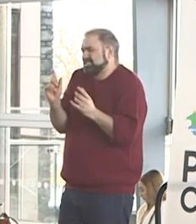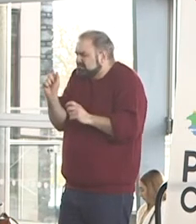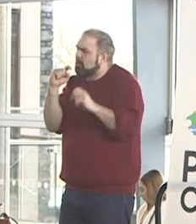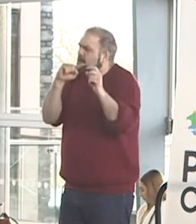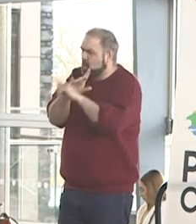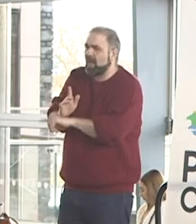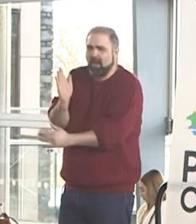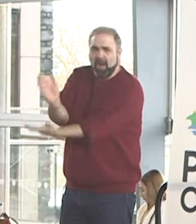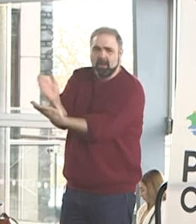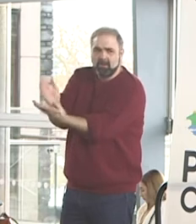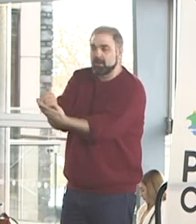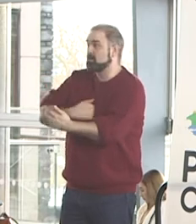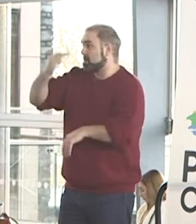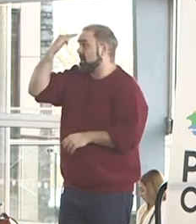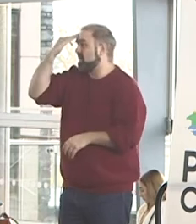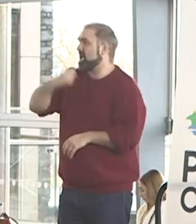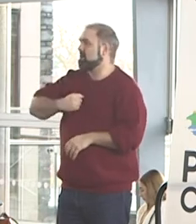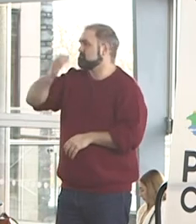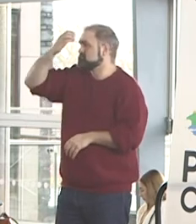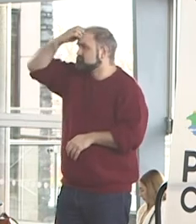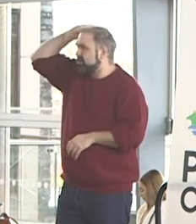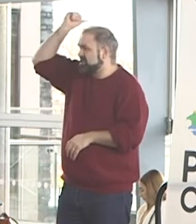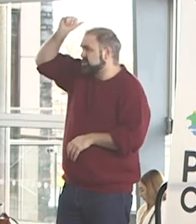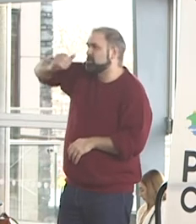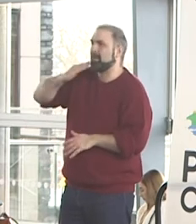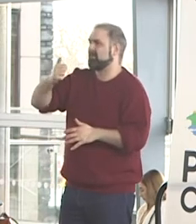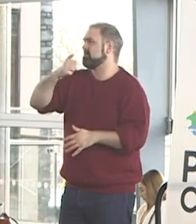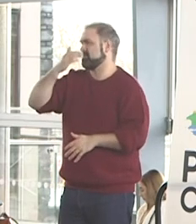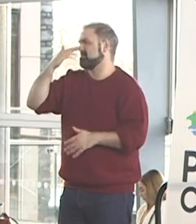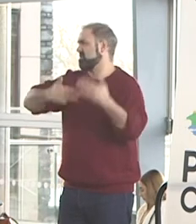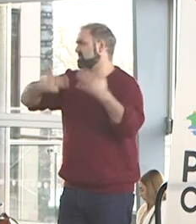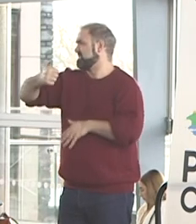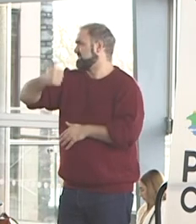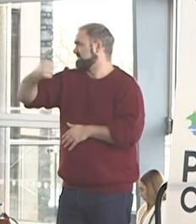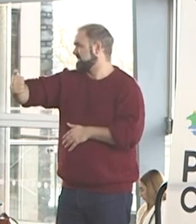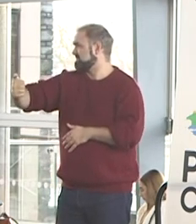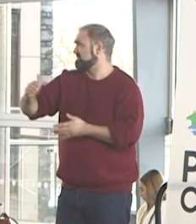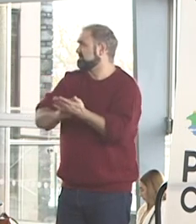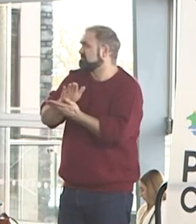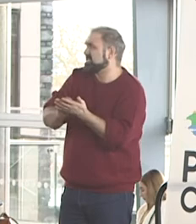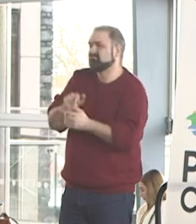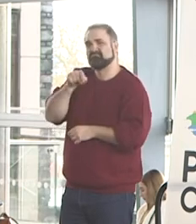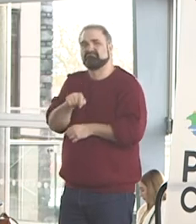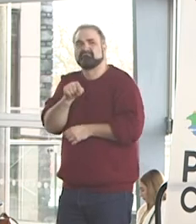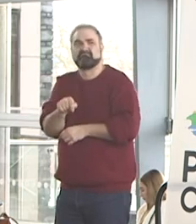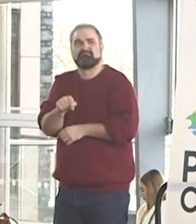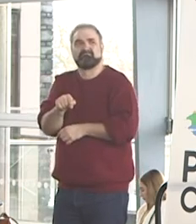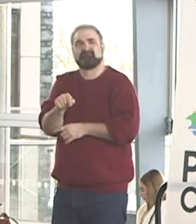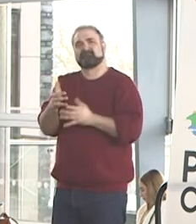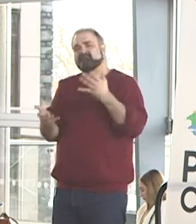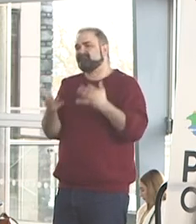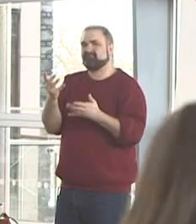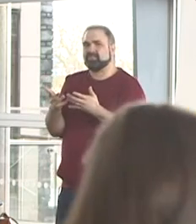is peculiar. My mother had brain surgery in 1966, which meant she was left with a